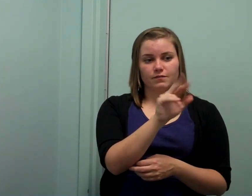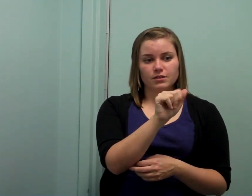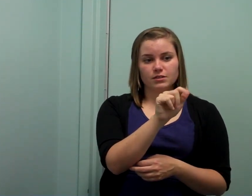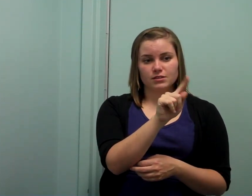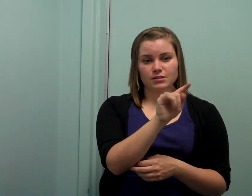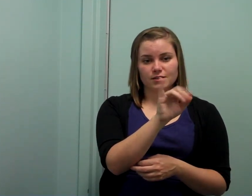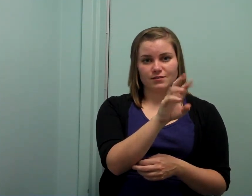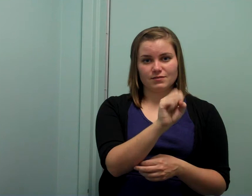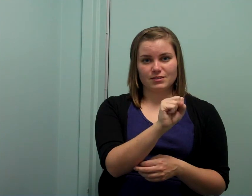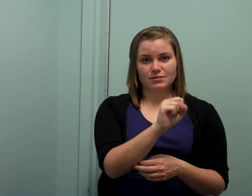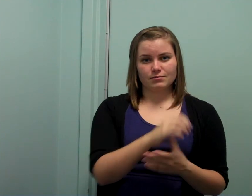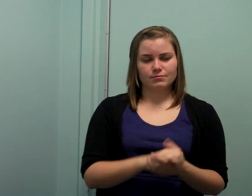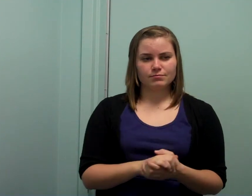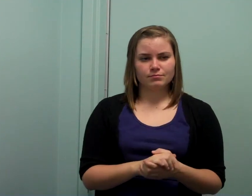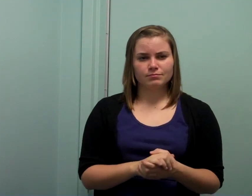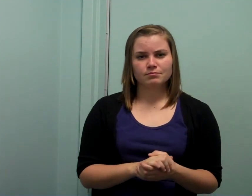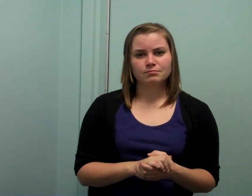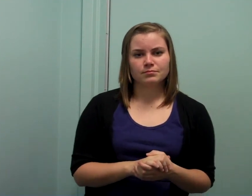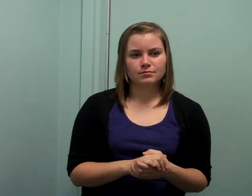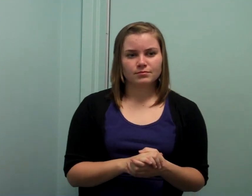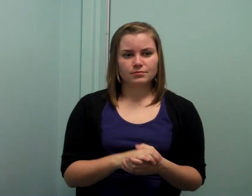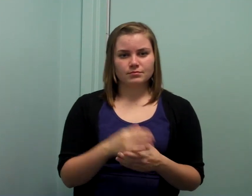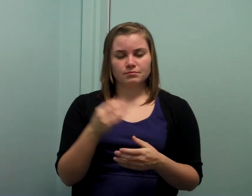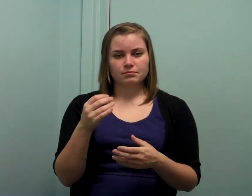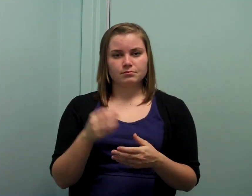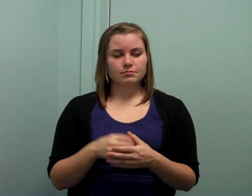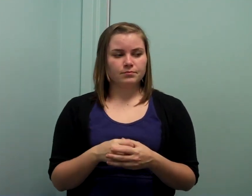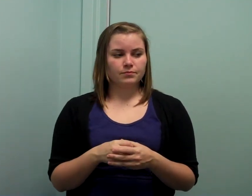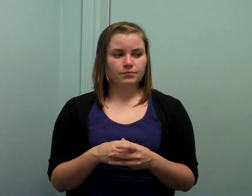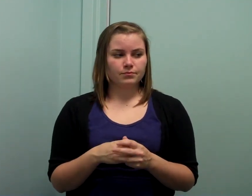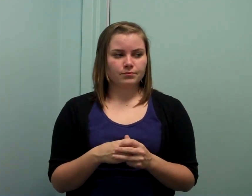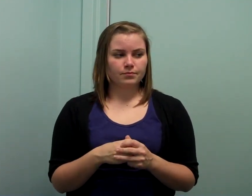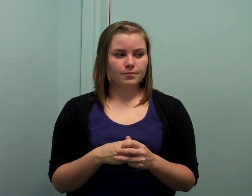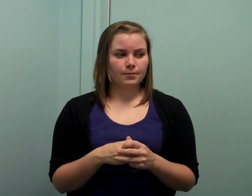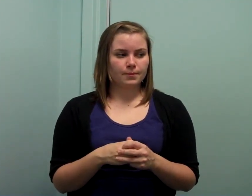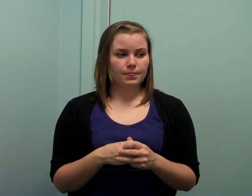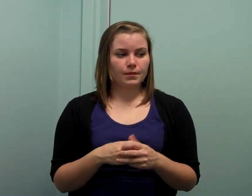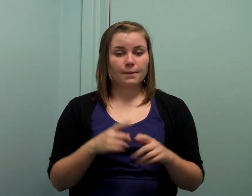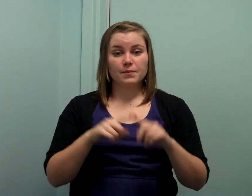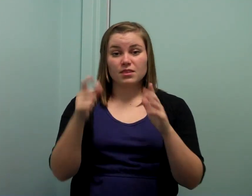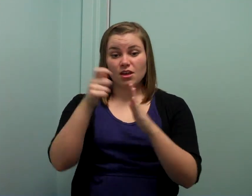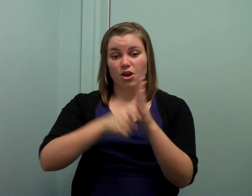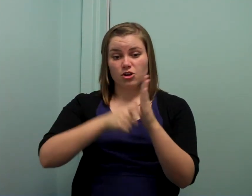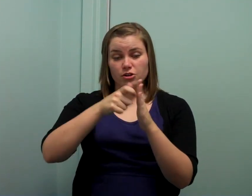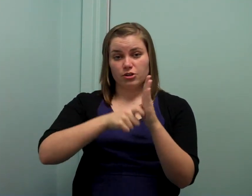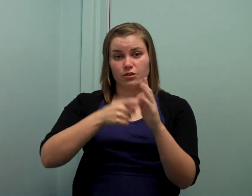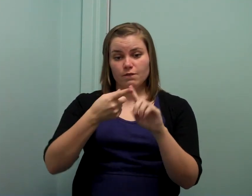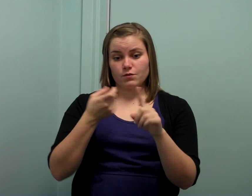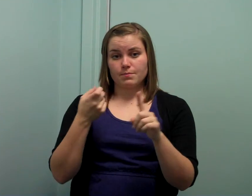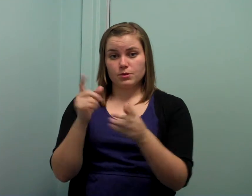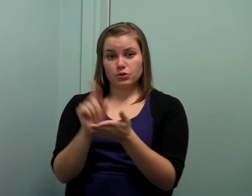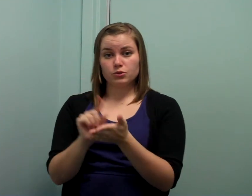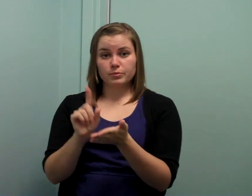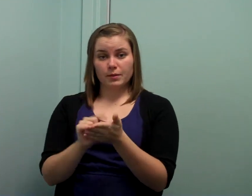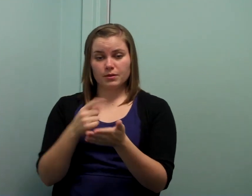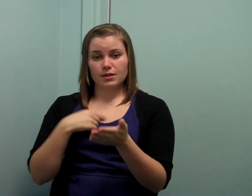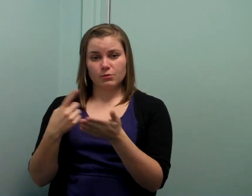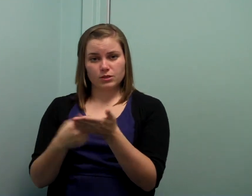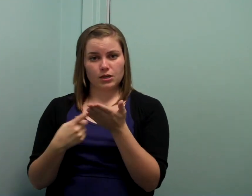it. We don't have to think about it anymore. But the editorial in this morning's Union Tribune